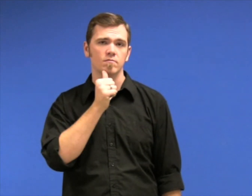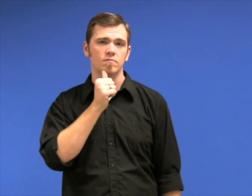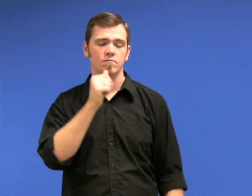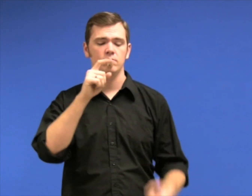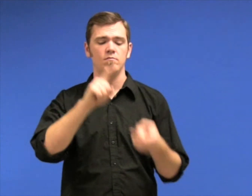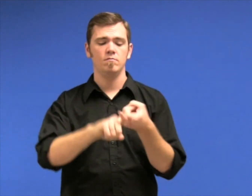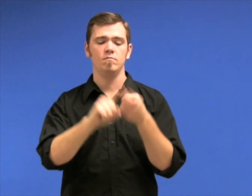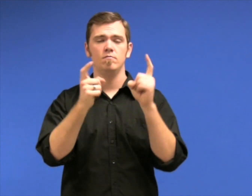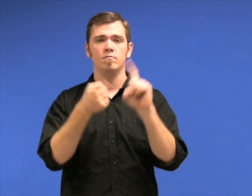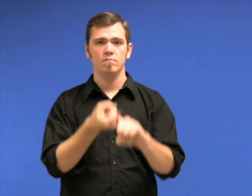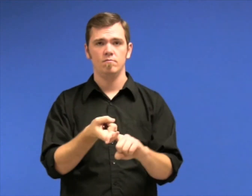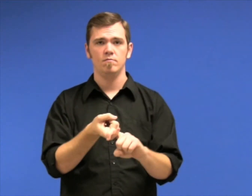Girl, friend.